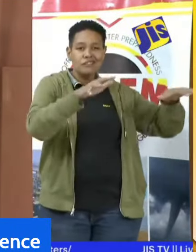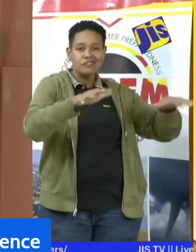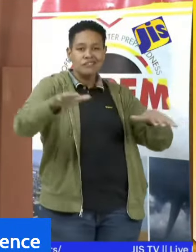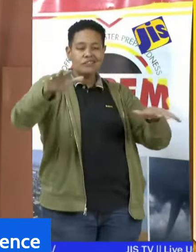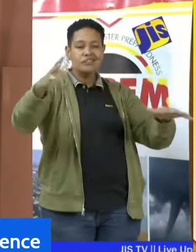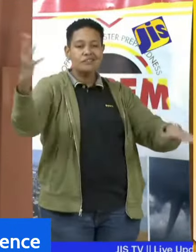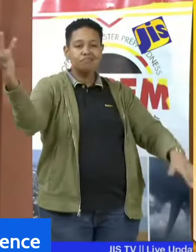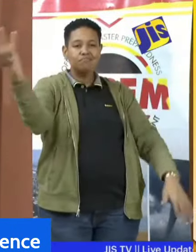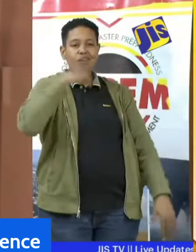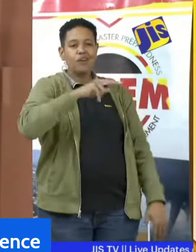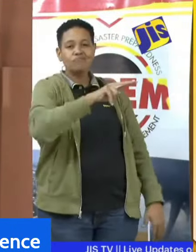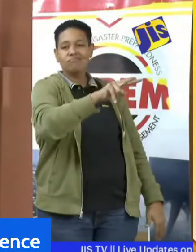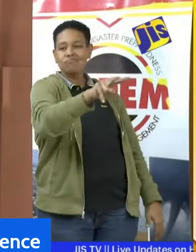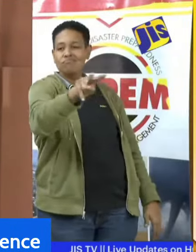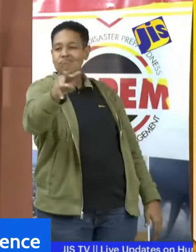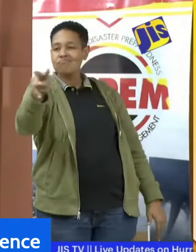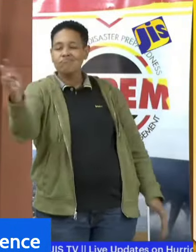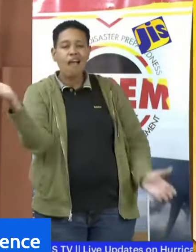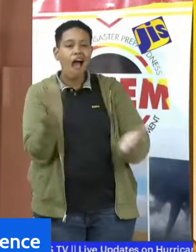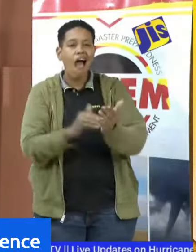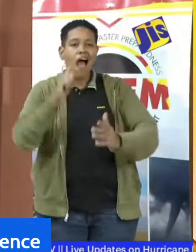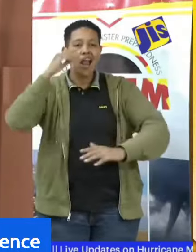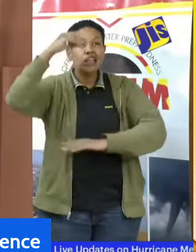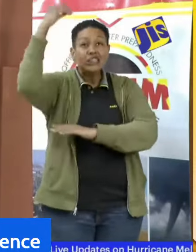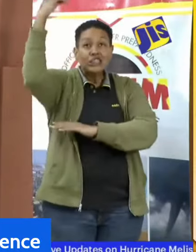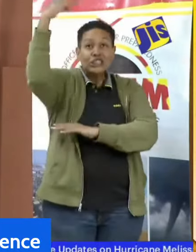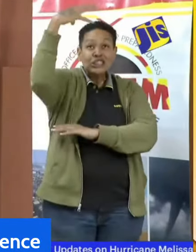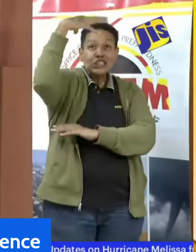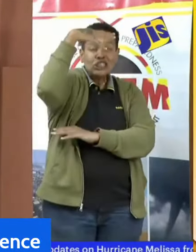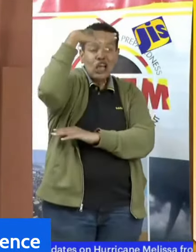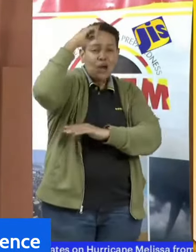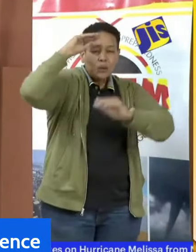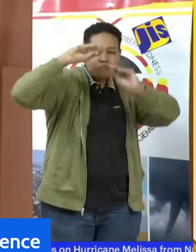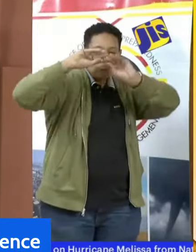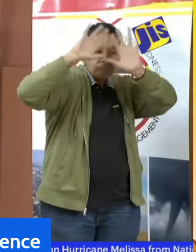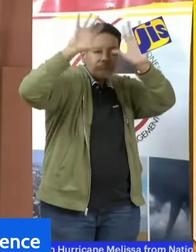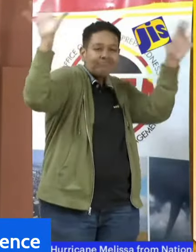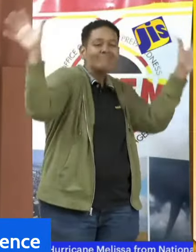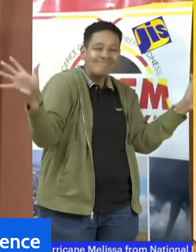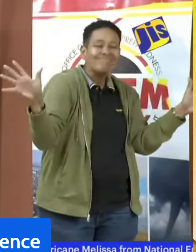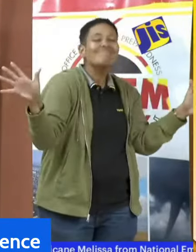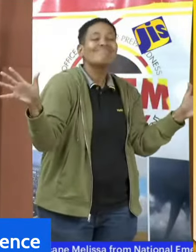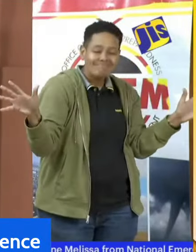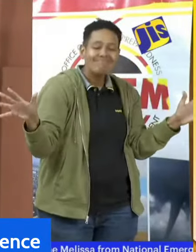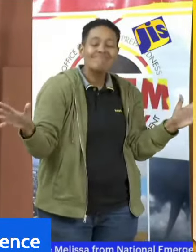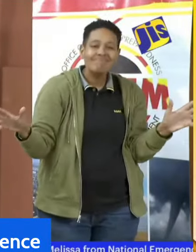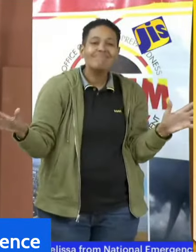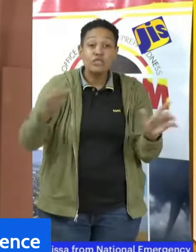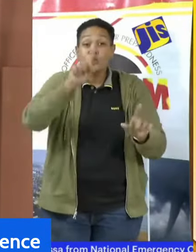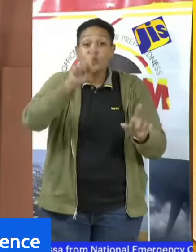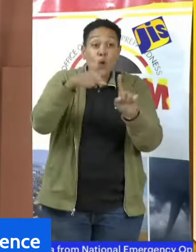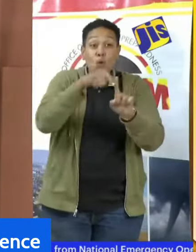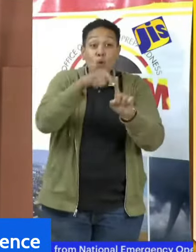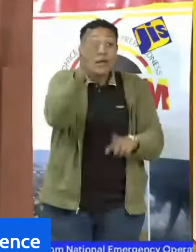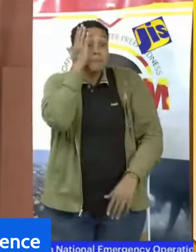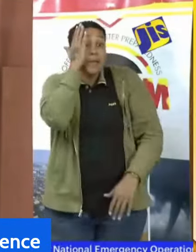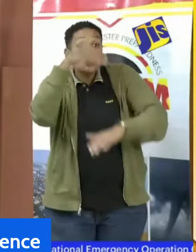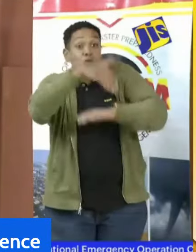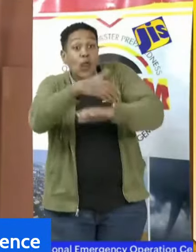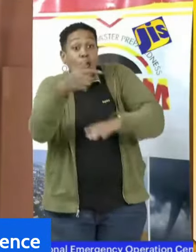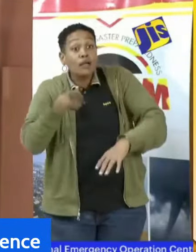us again, and that the sun is going to shine. And so as we go to bed